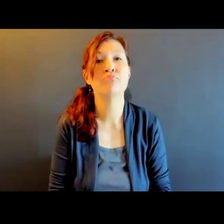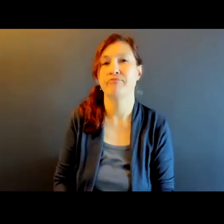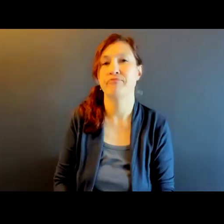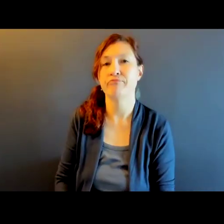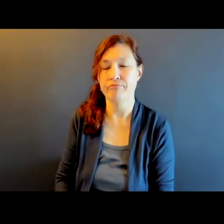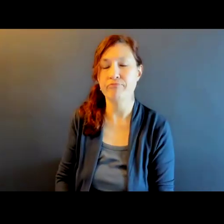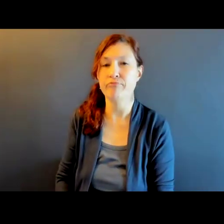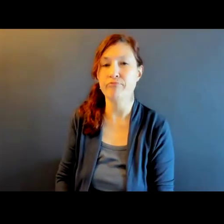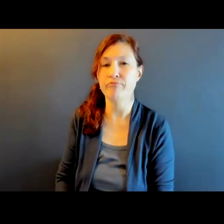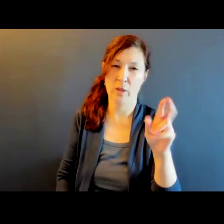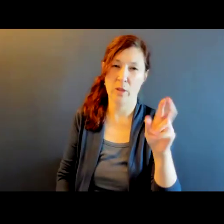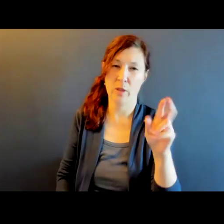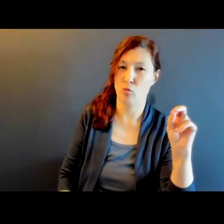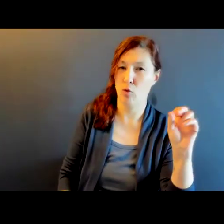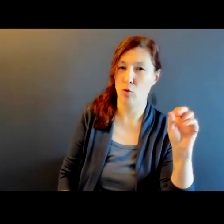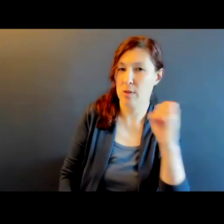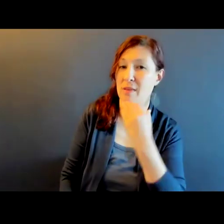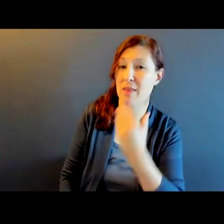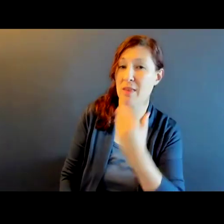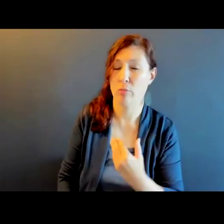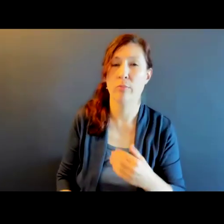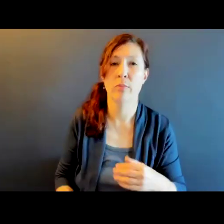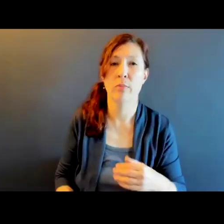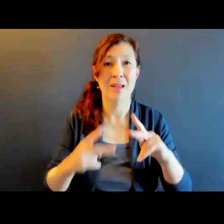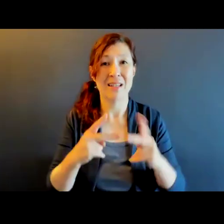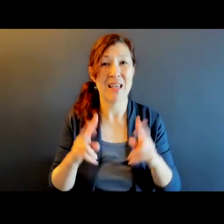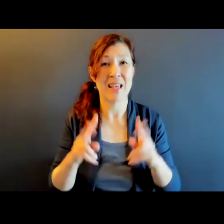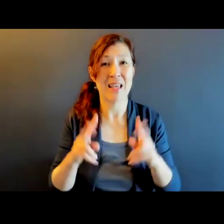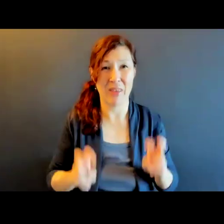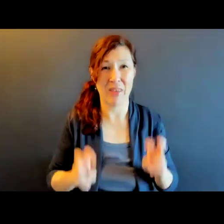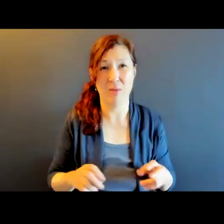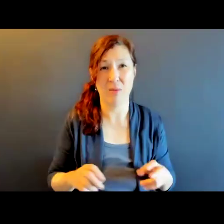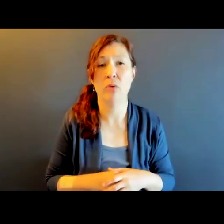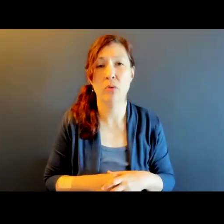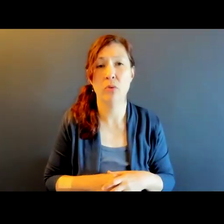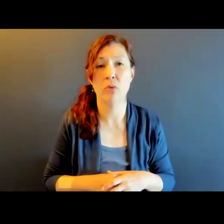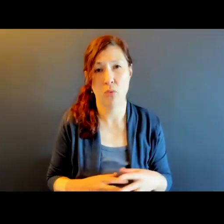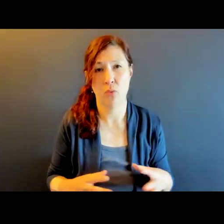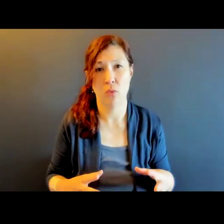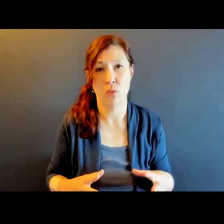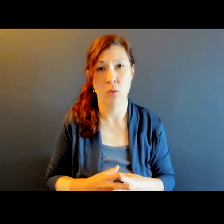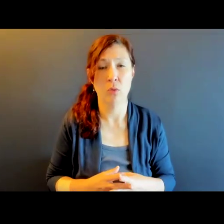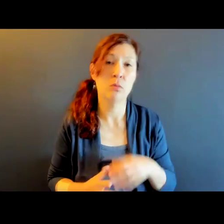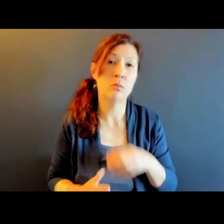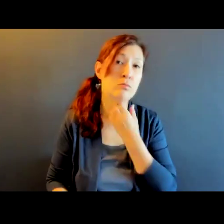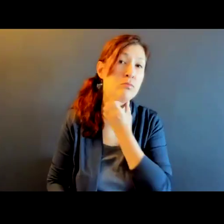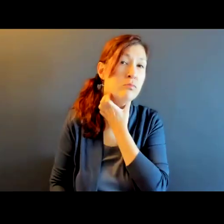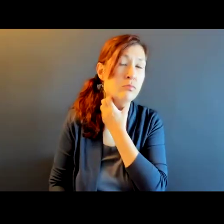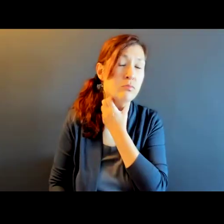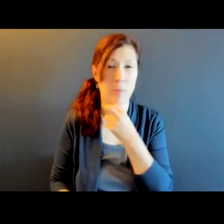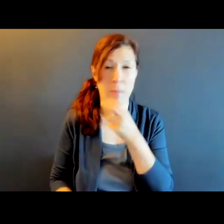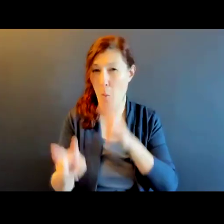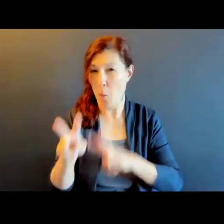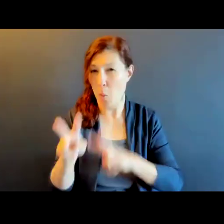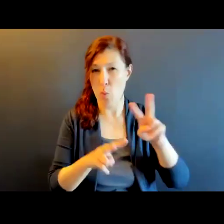Thanks, Monica. The second set of themes that we're going to be looking at will explore kind of the sizing